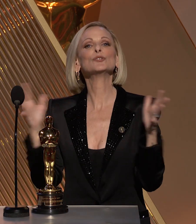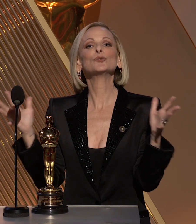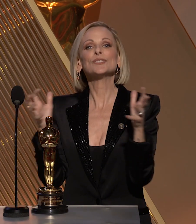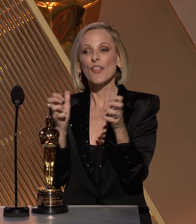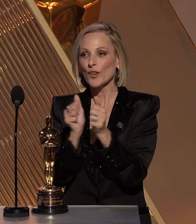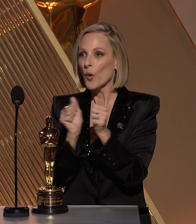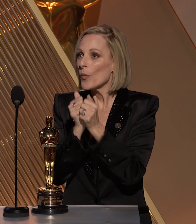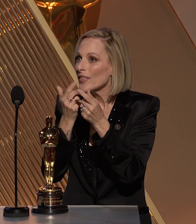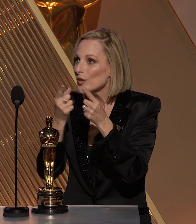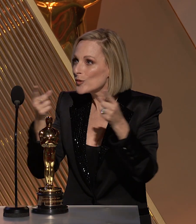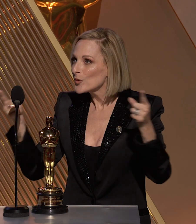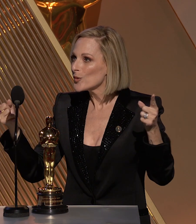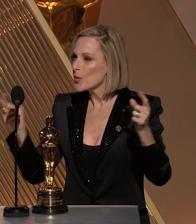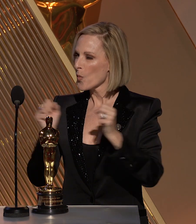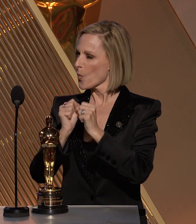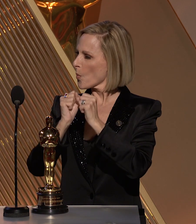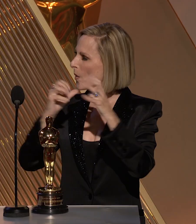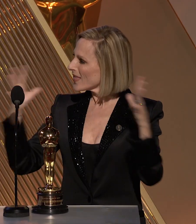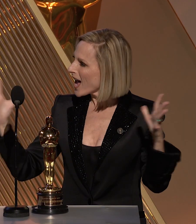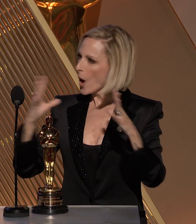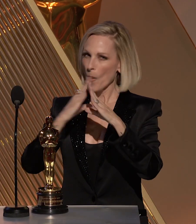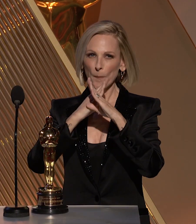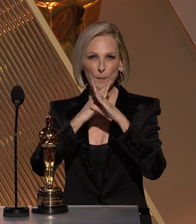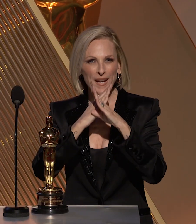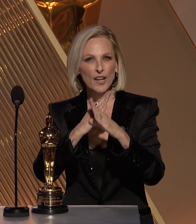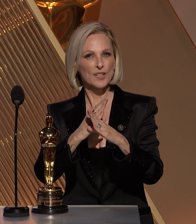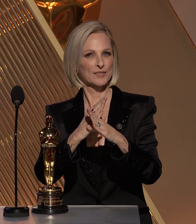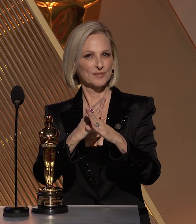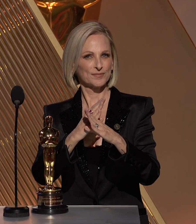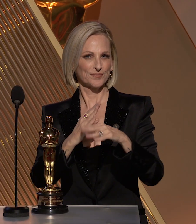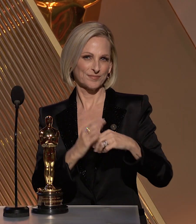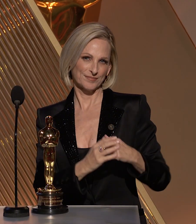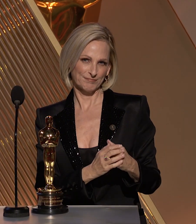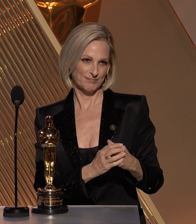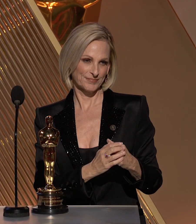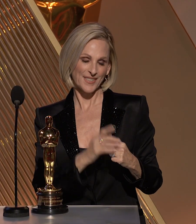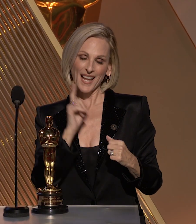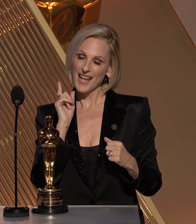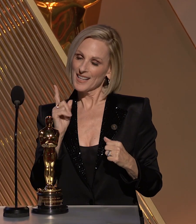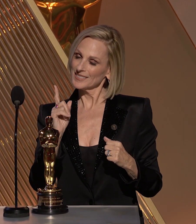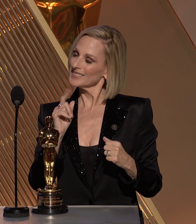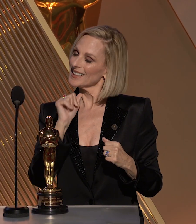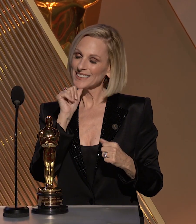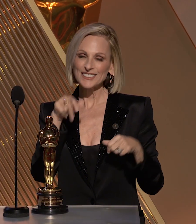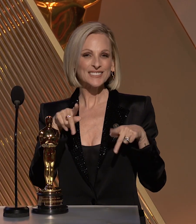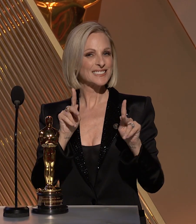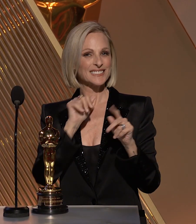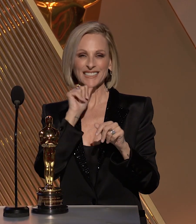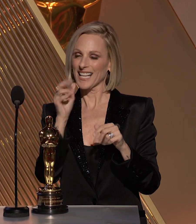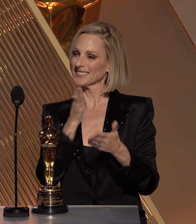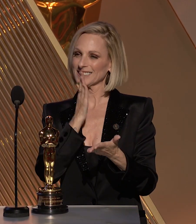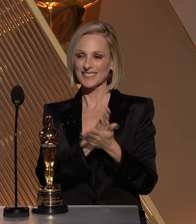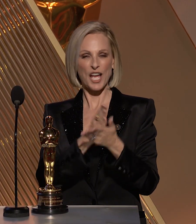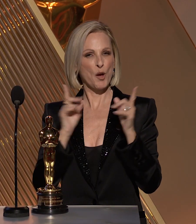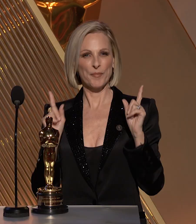together with you without barriers. So let's not stop